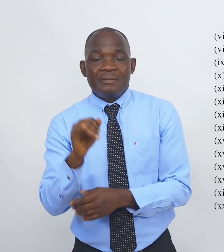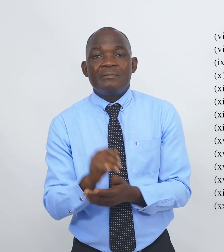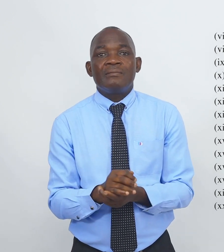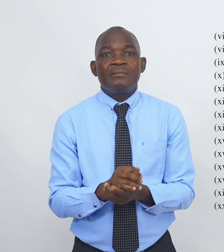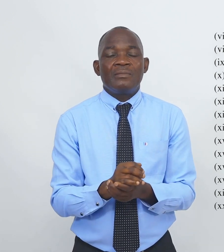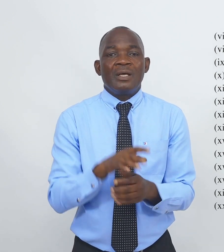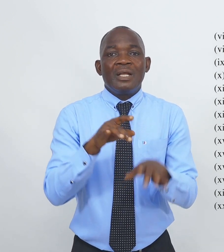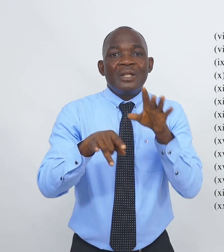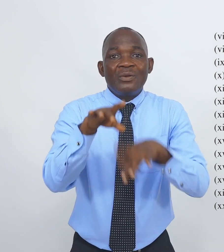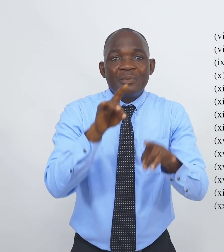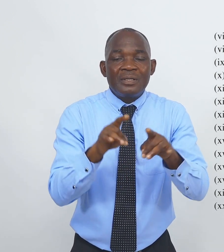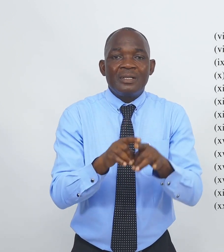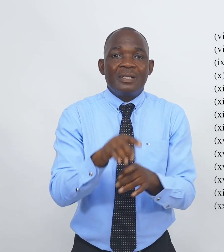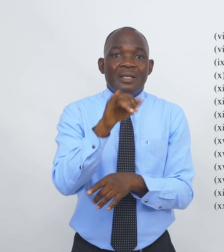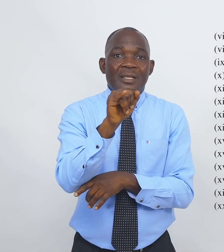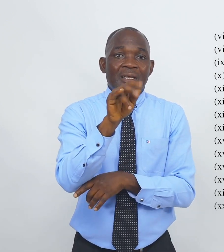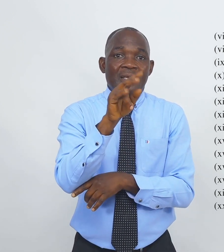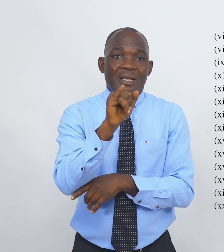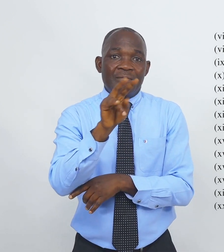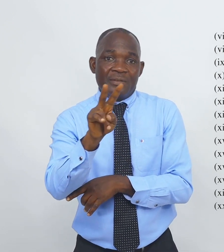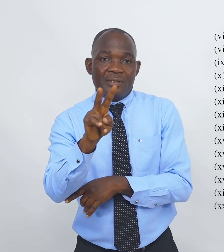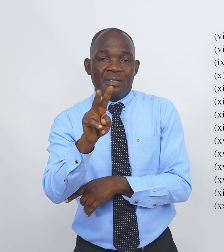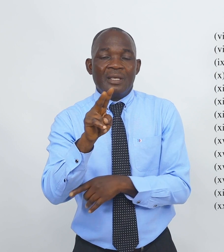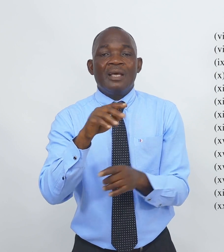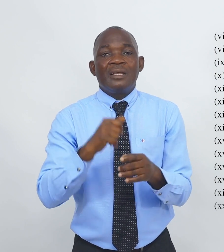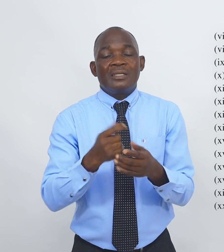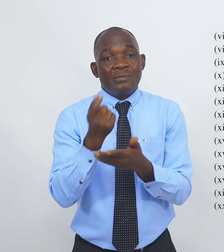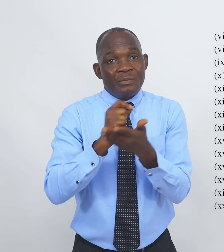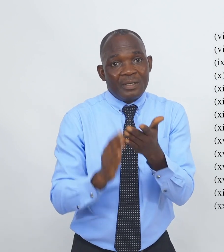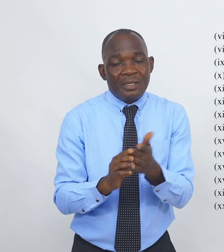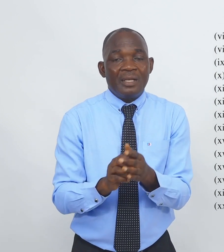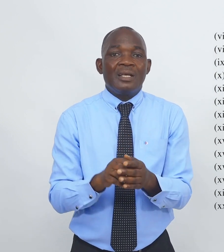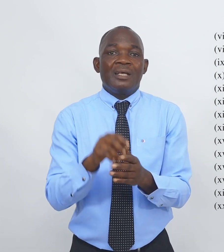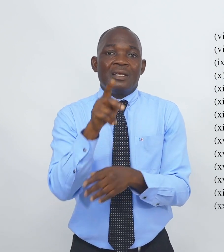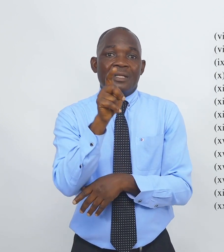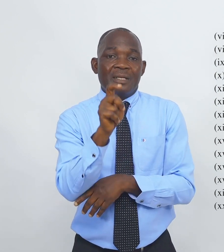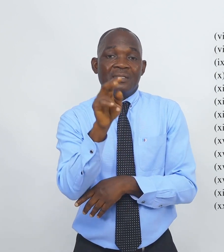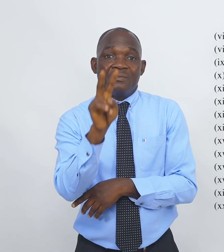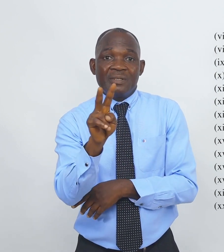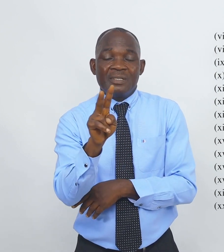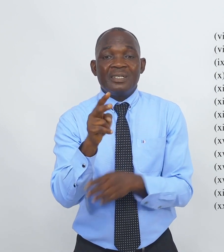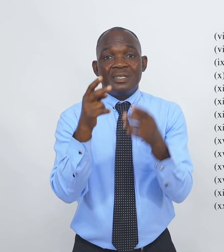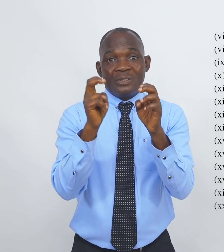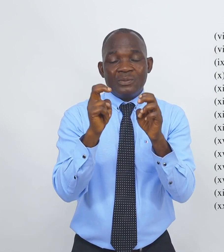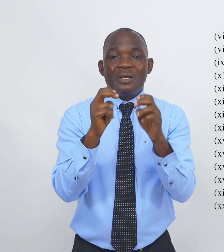XIII. Nominees. XIV. Underwriters. XV. Issuing